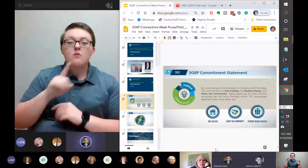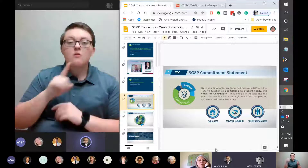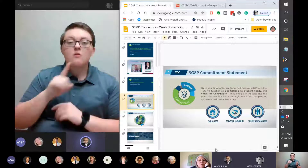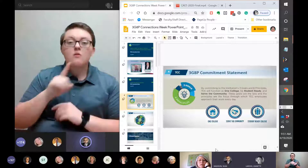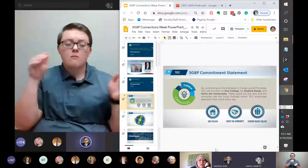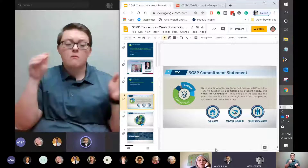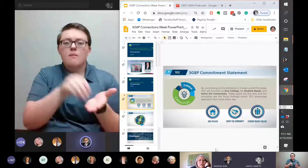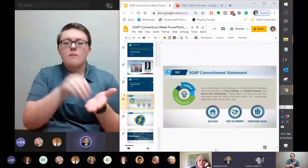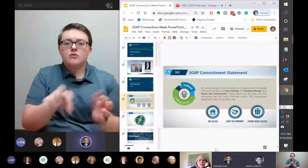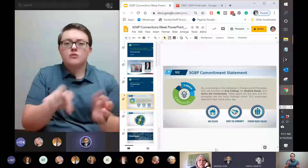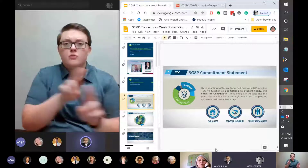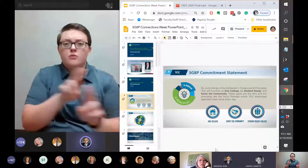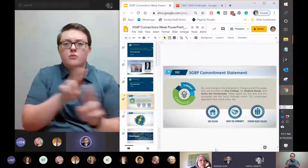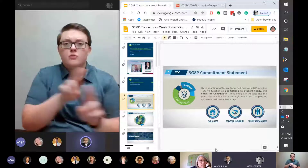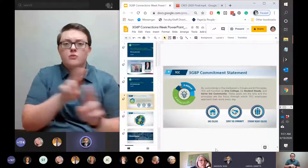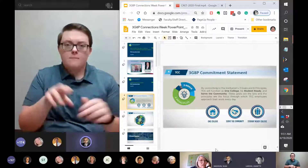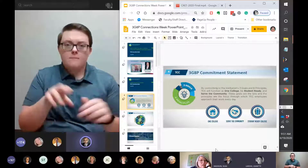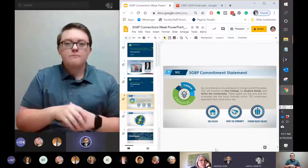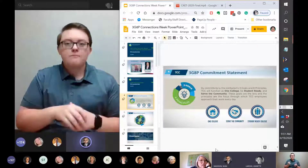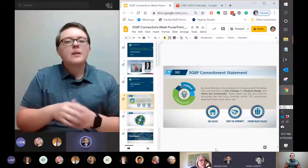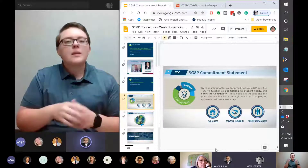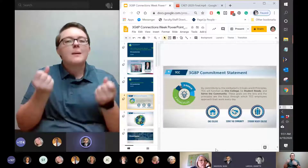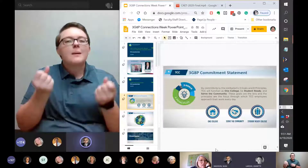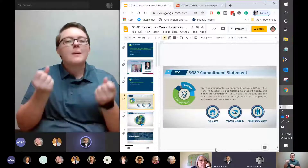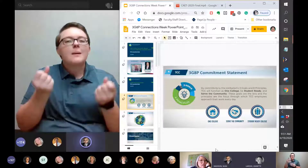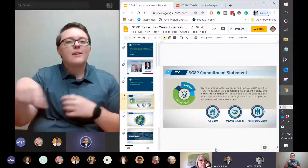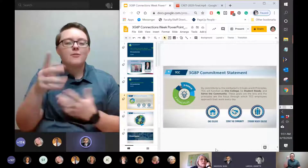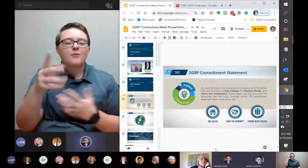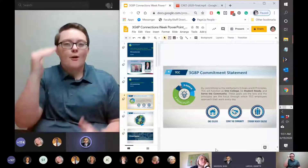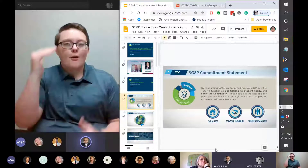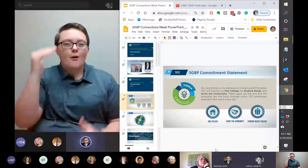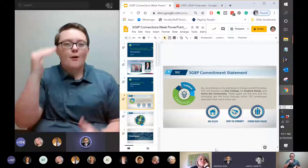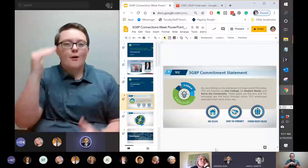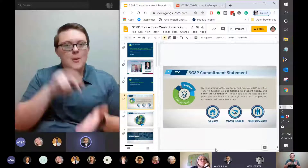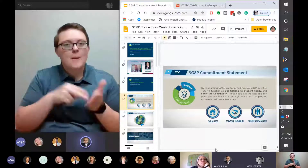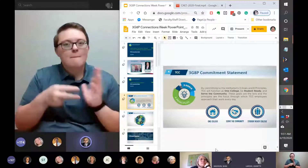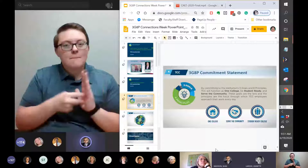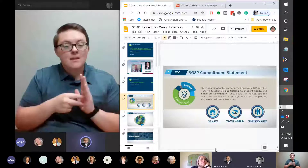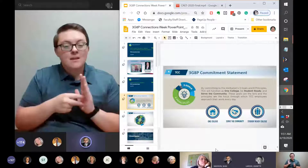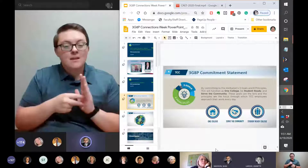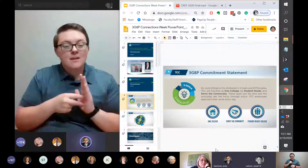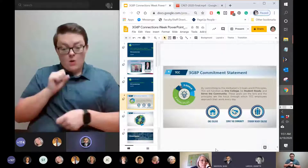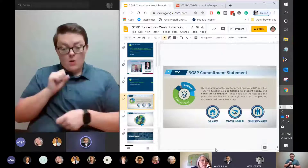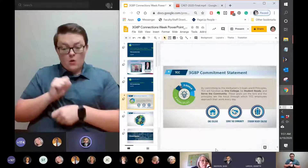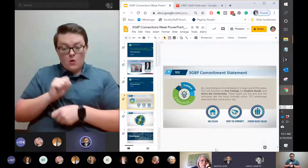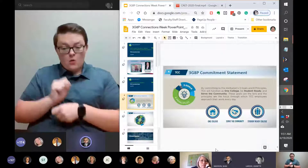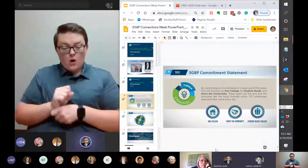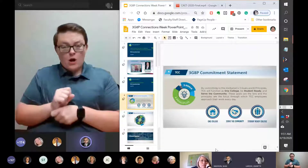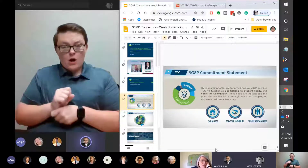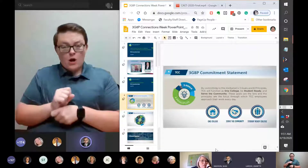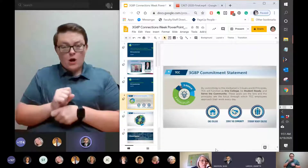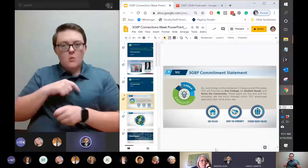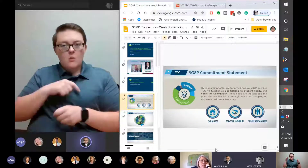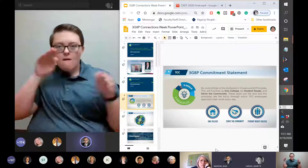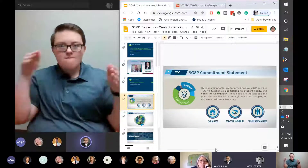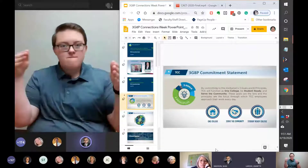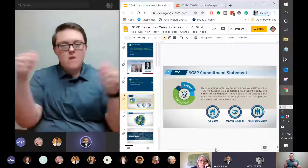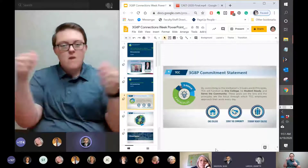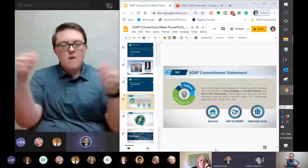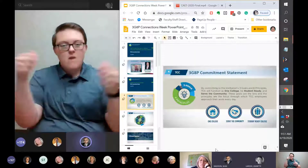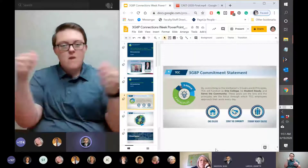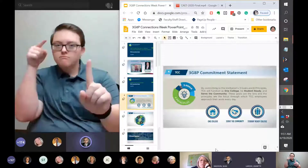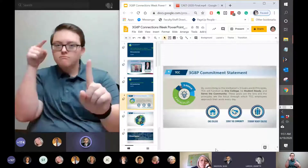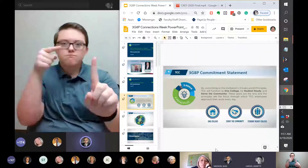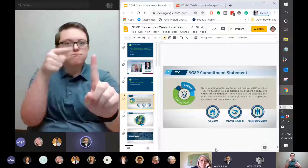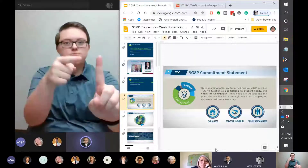you know, that is guiding all of the work that we're doing. One college, to be student-ready, and